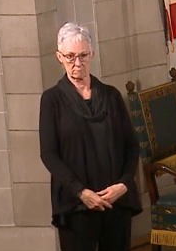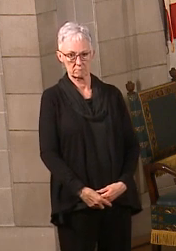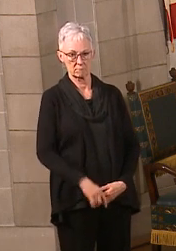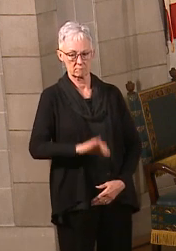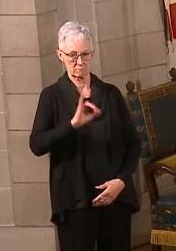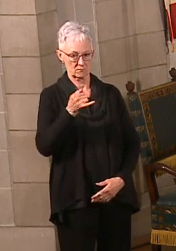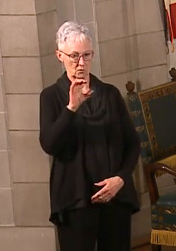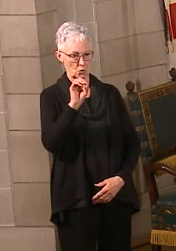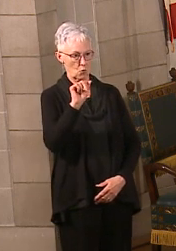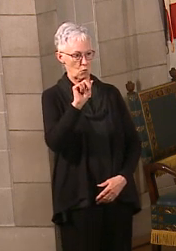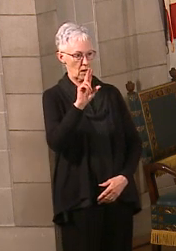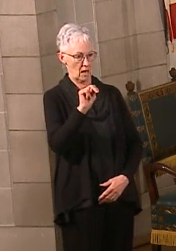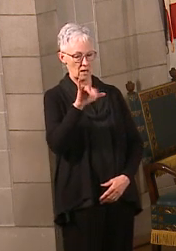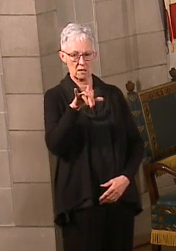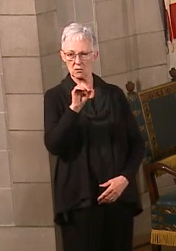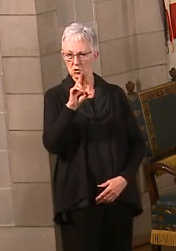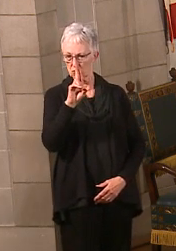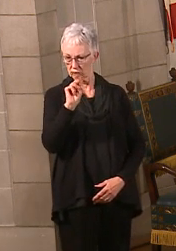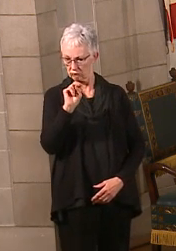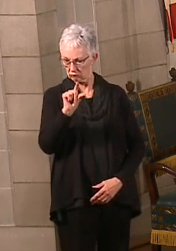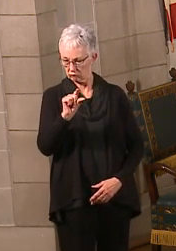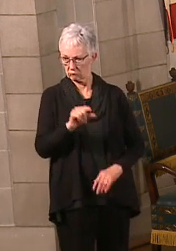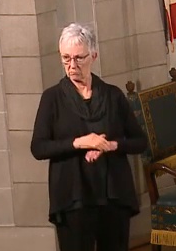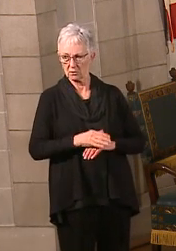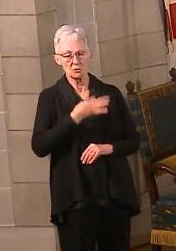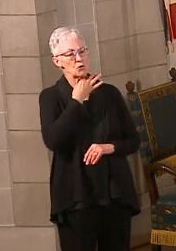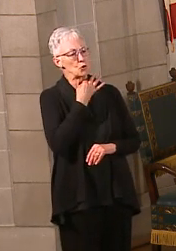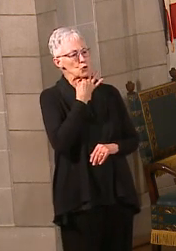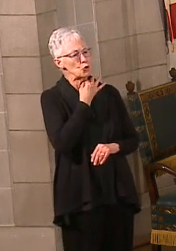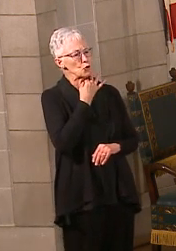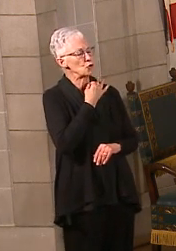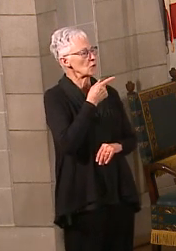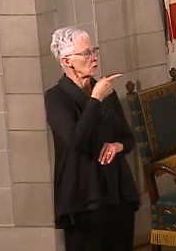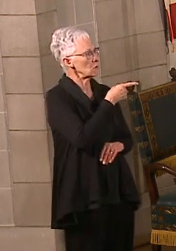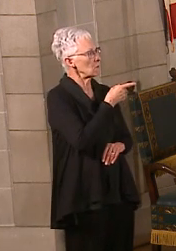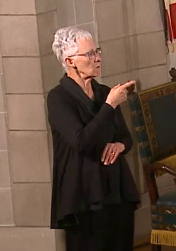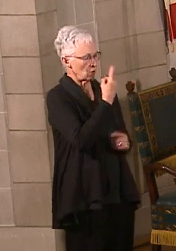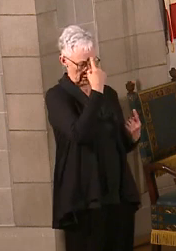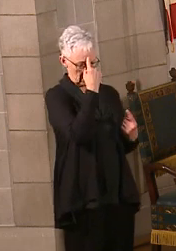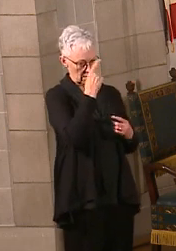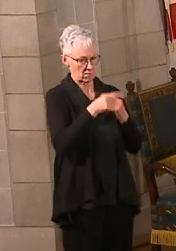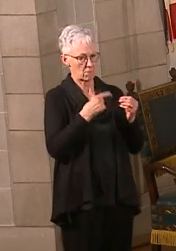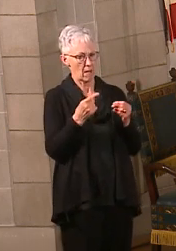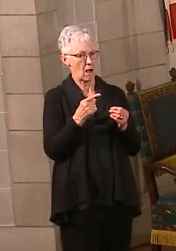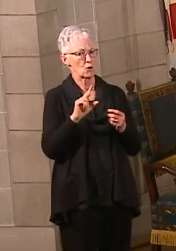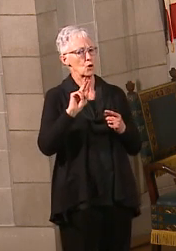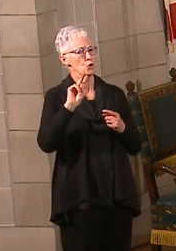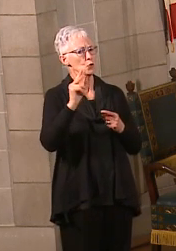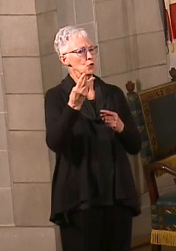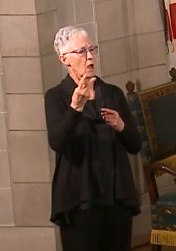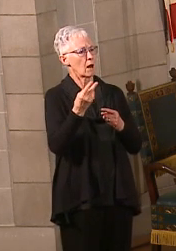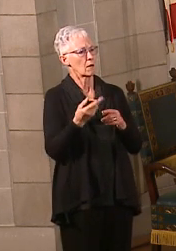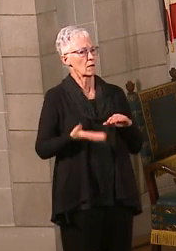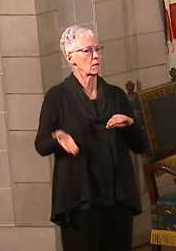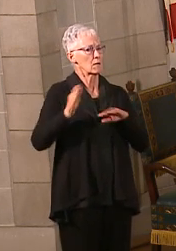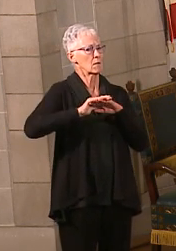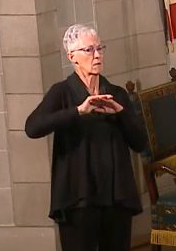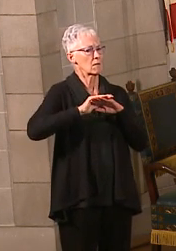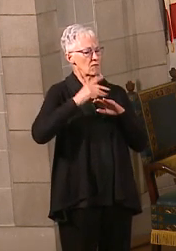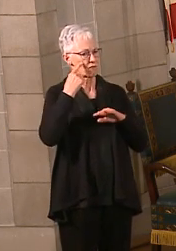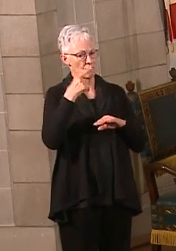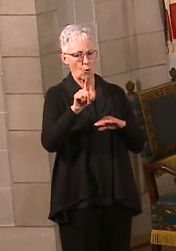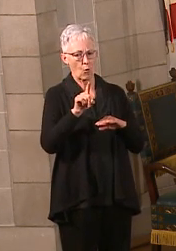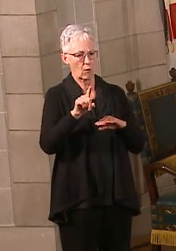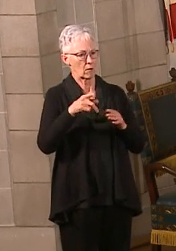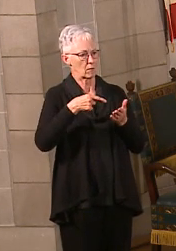Joanne Young, I want to know what the governor thinks of the $2 per hour request for differential pay. Again, that was a request from